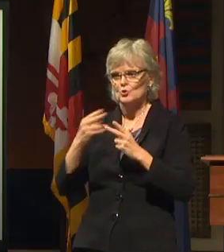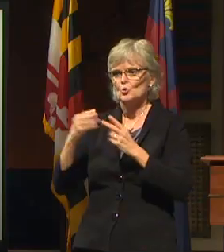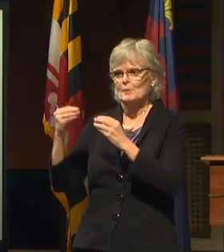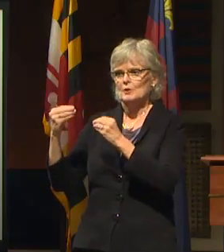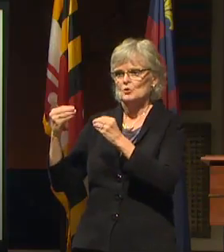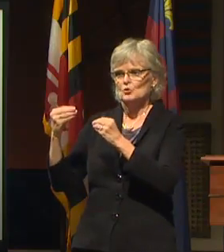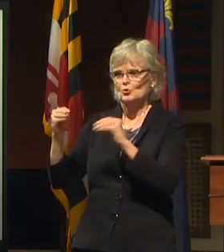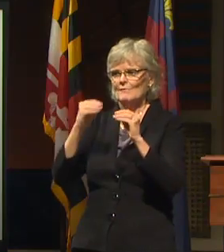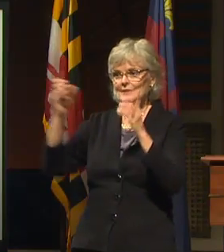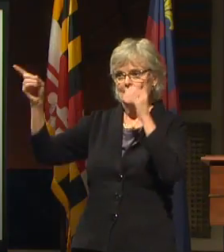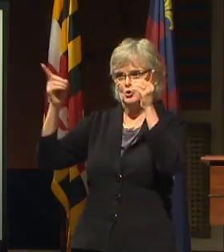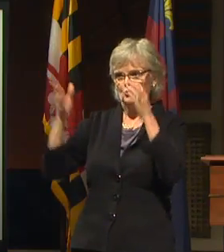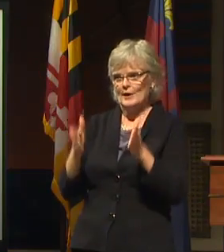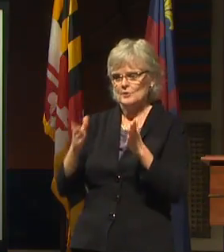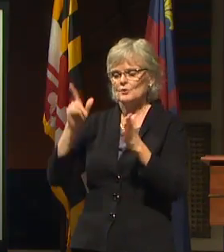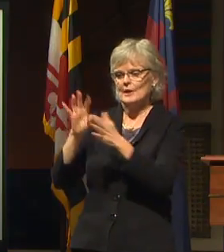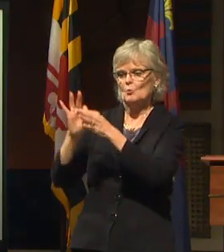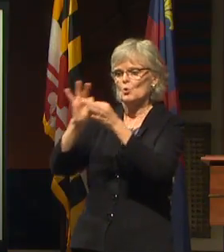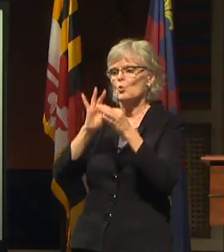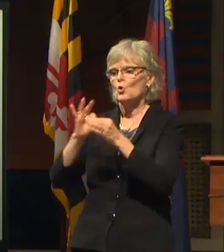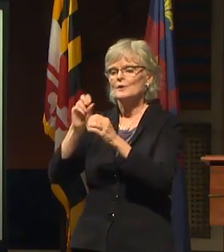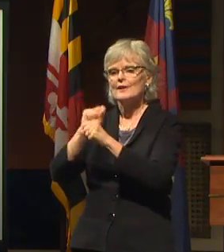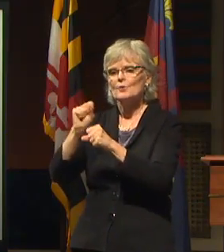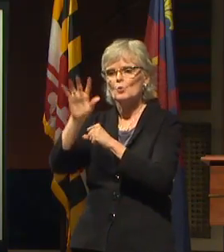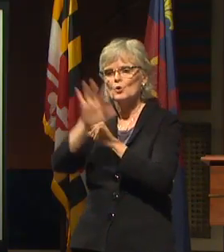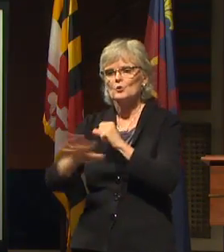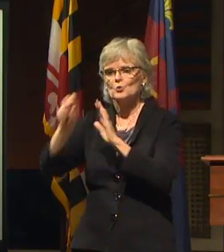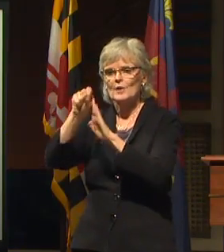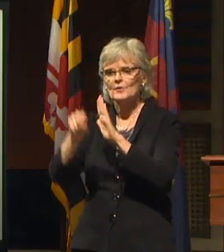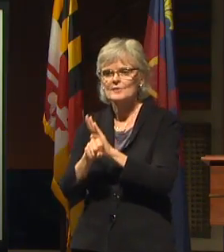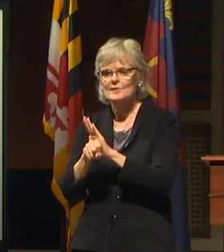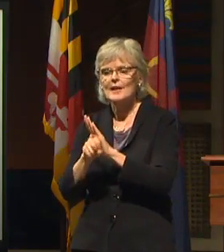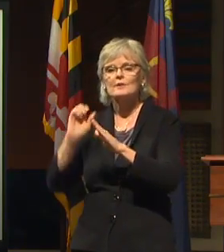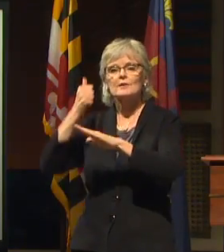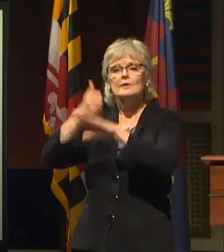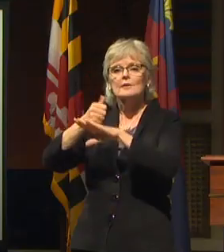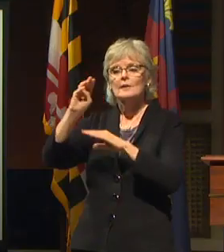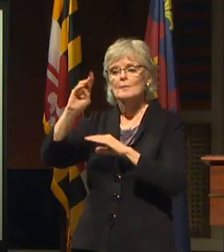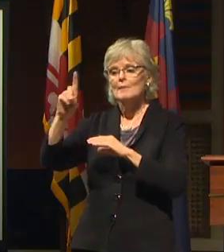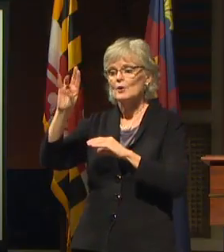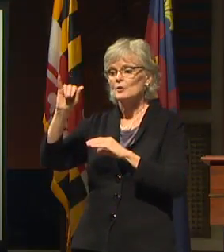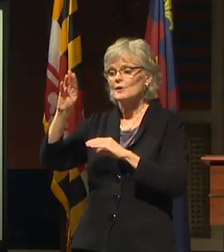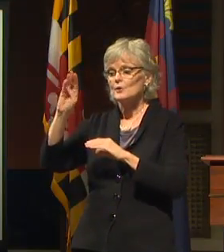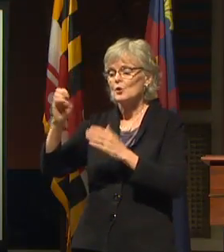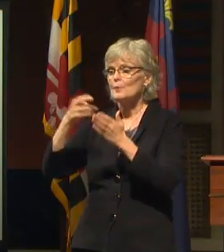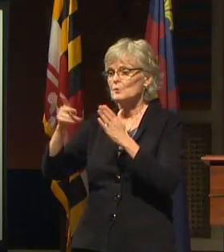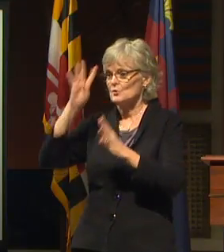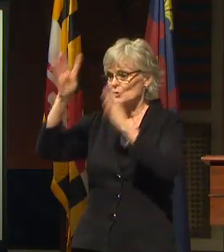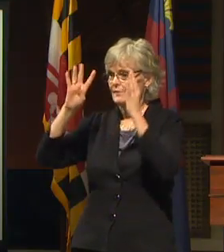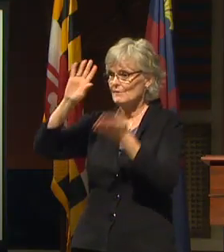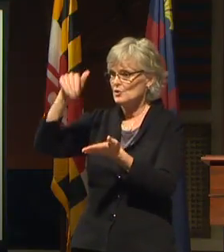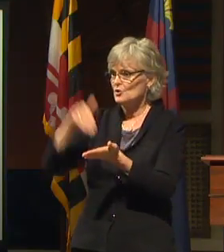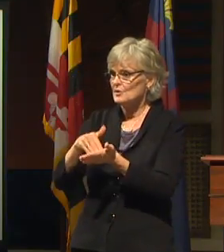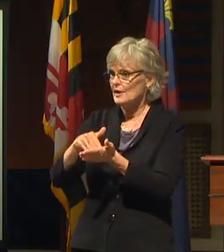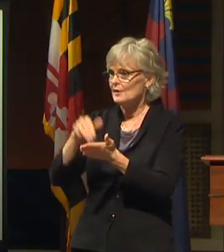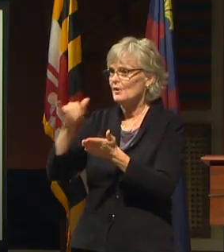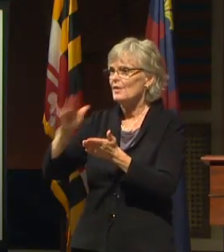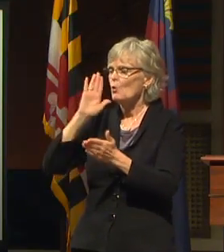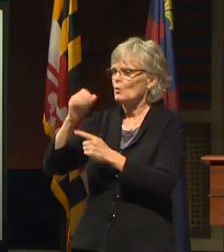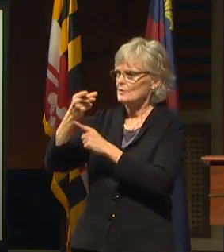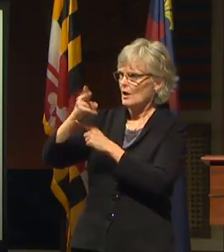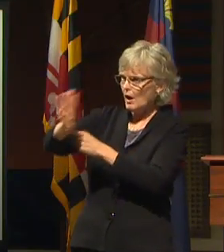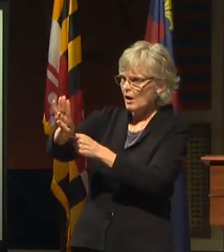director that will coordinate human trafficking efforts across the state. The creation of the Maryland Crime Research and Innovation Center, which will act as a